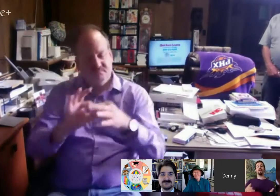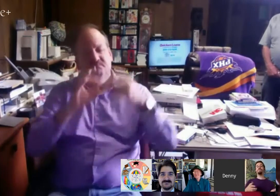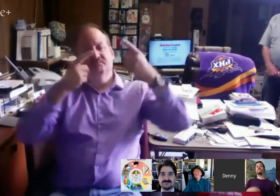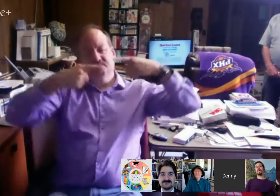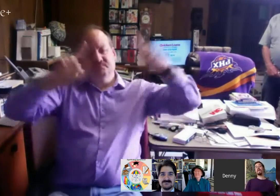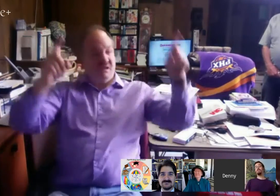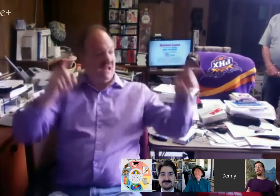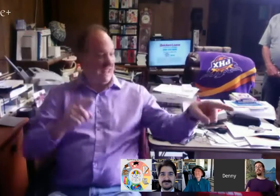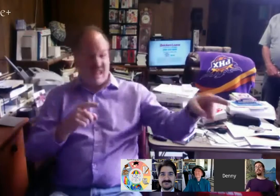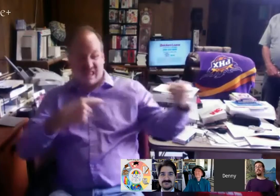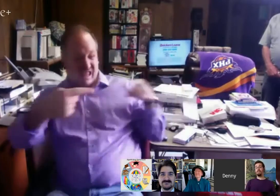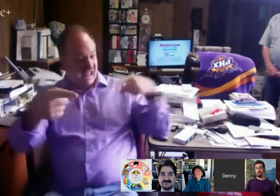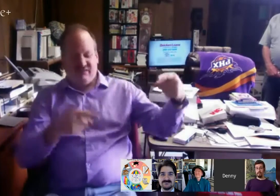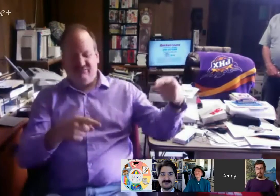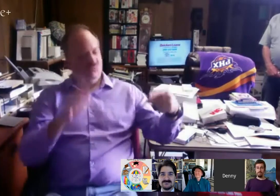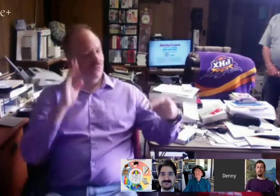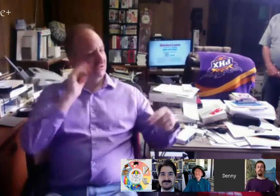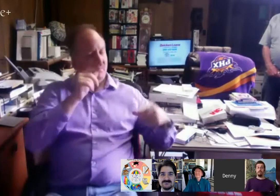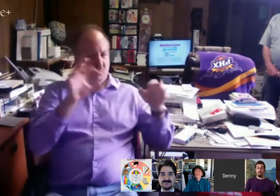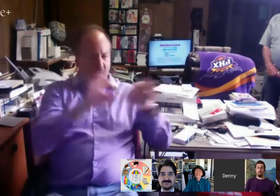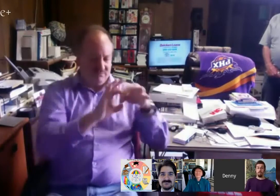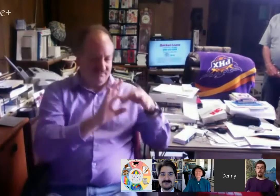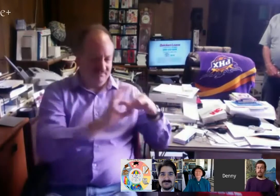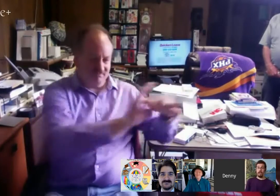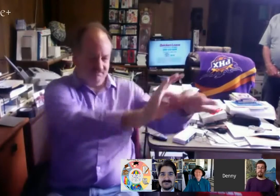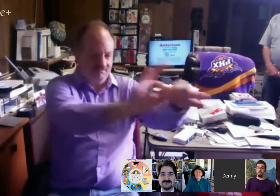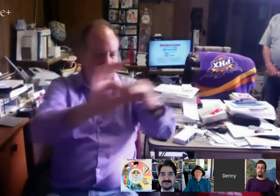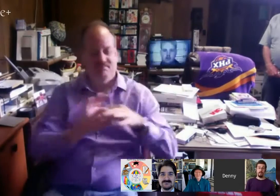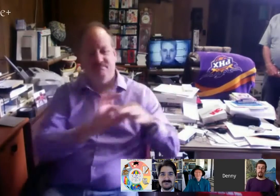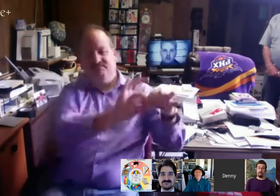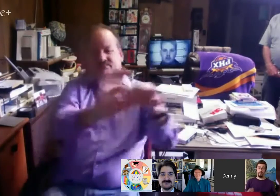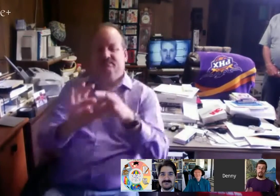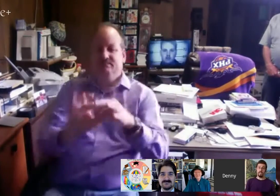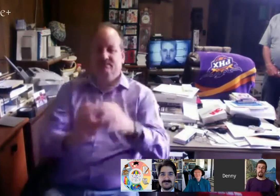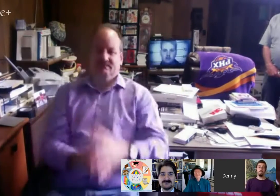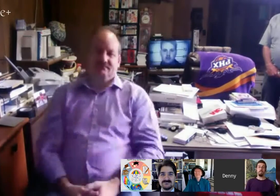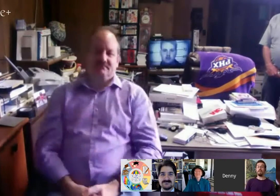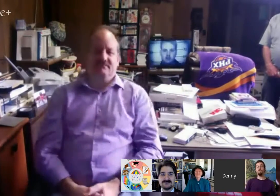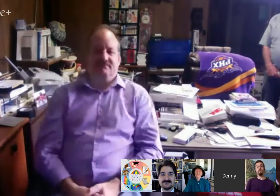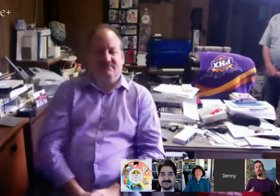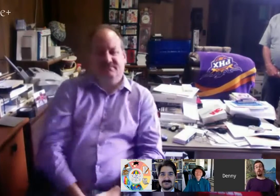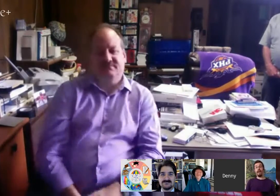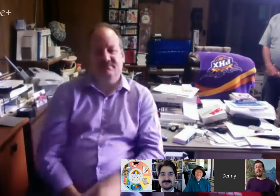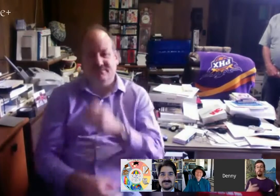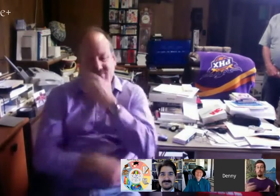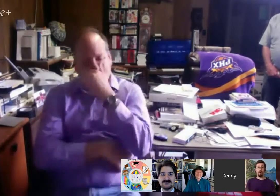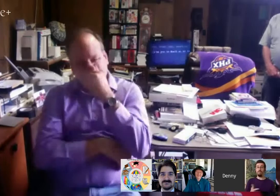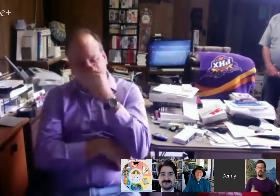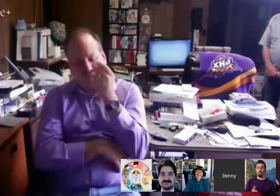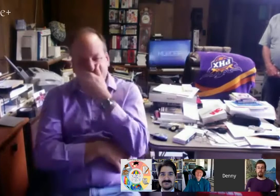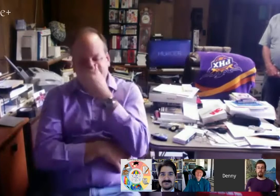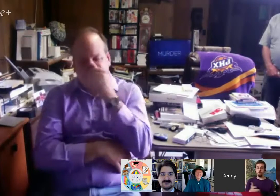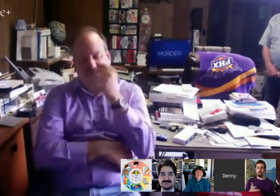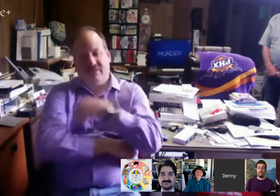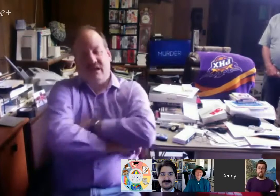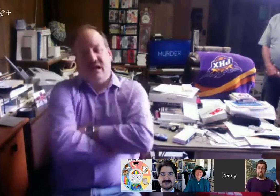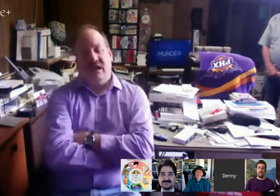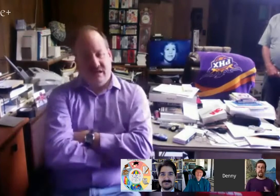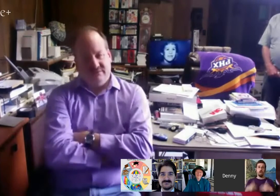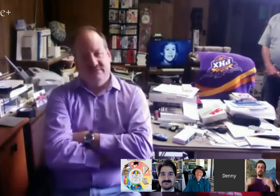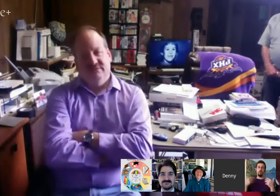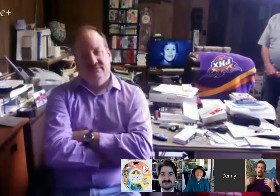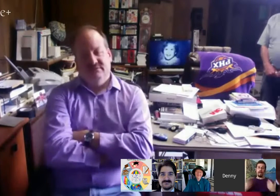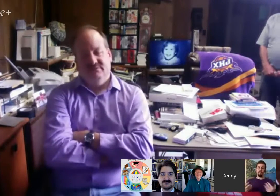able to have SignWriting involved and to have it be successful. If you don't have one of those